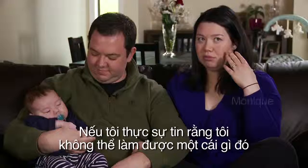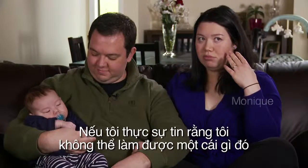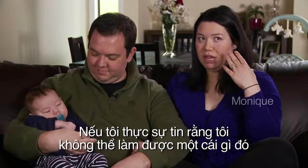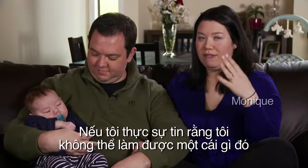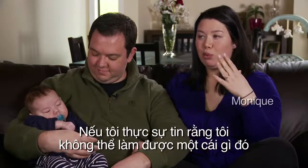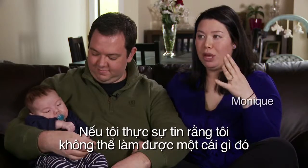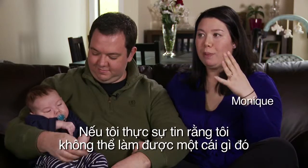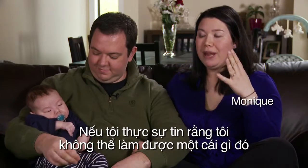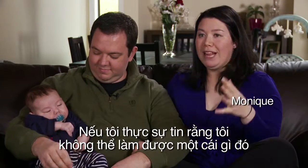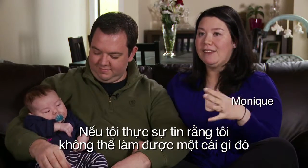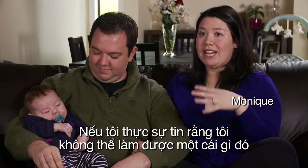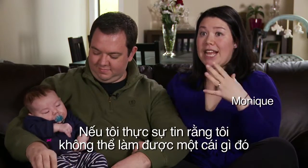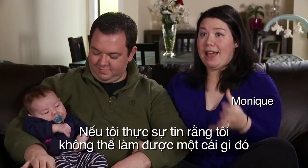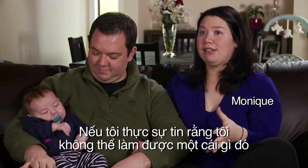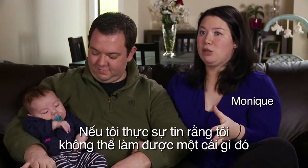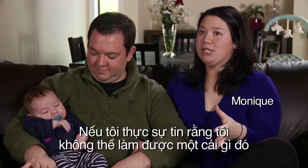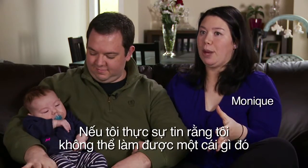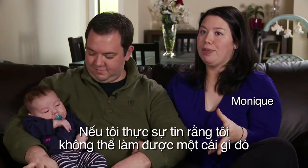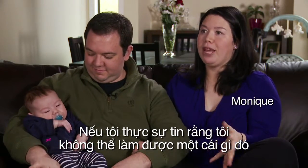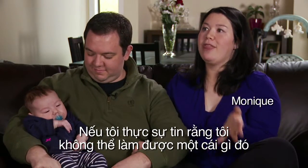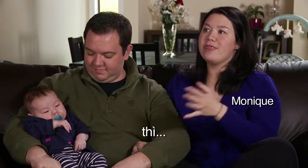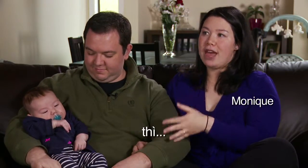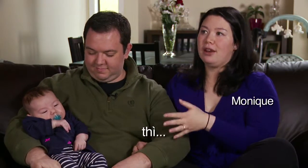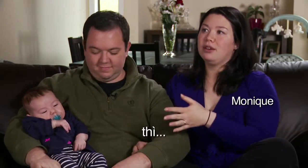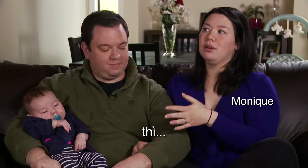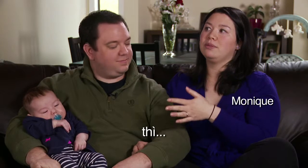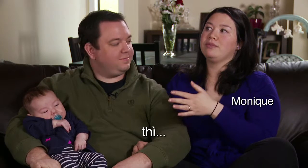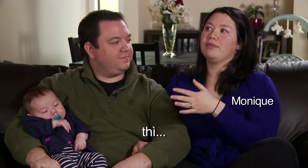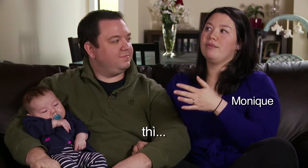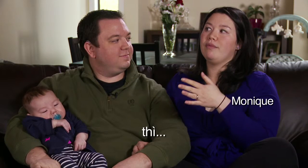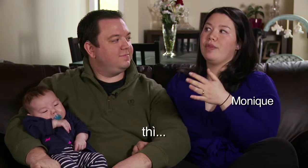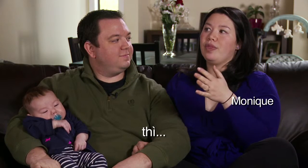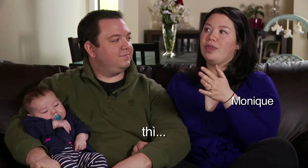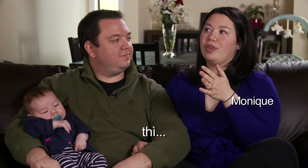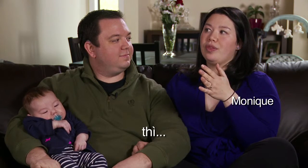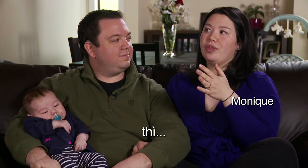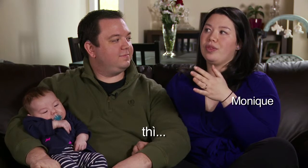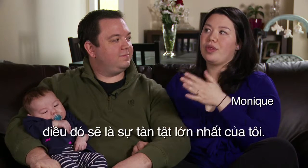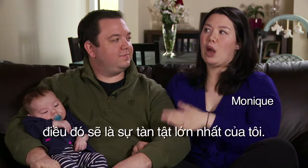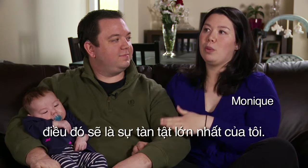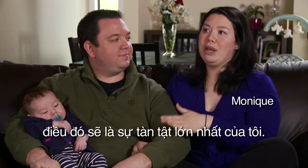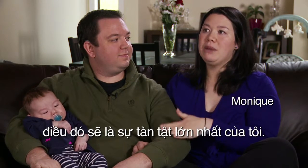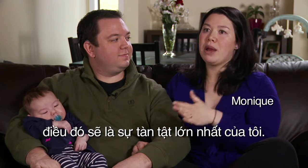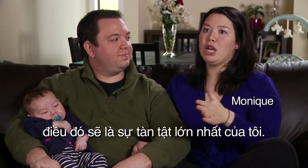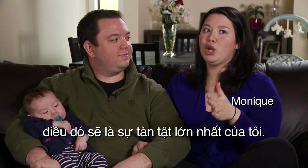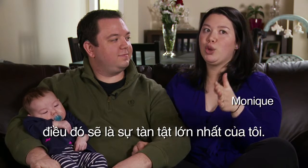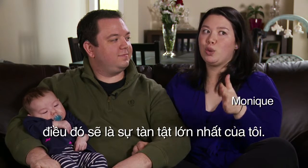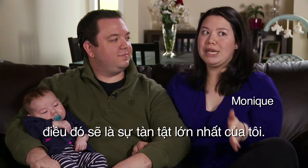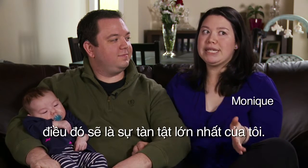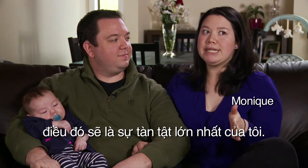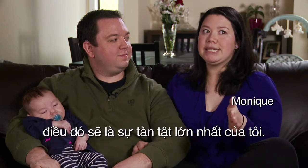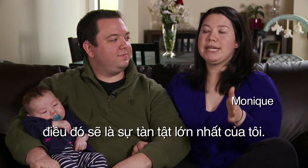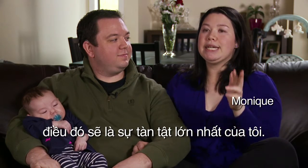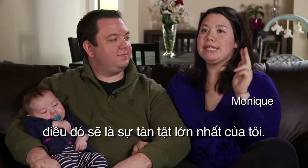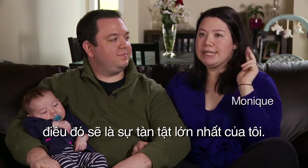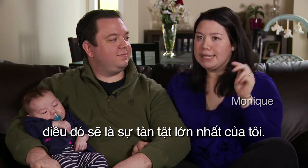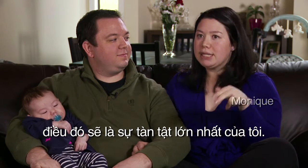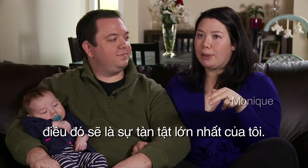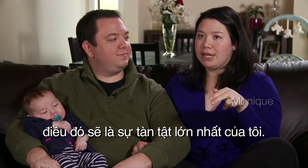If I really believe that I can do something, then that would be my greatest disability.